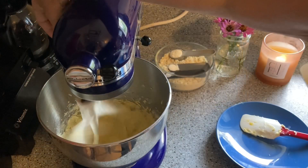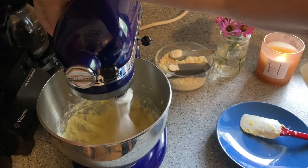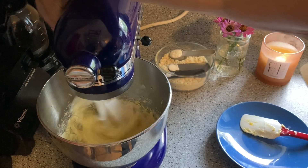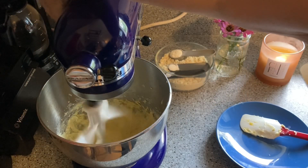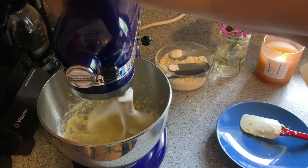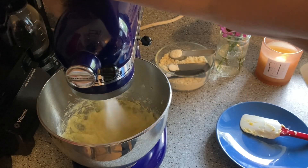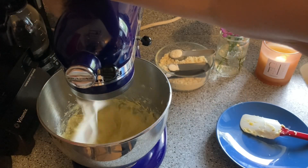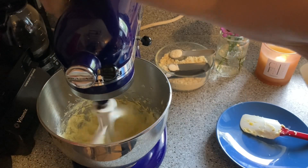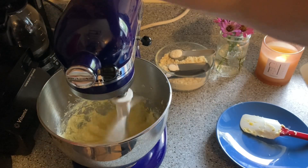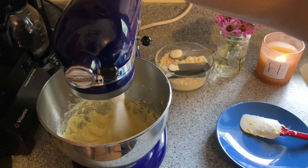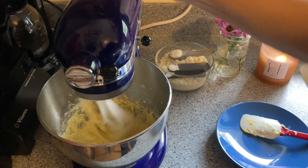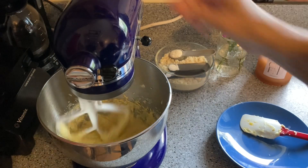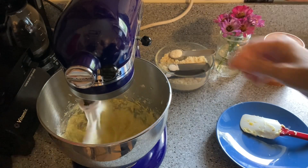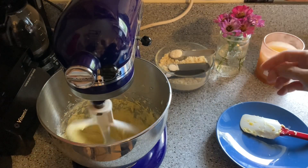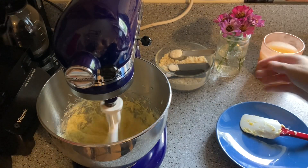Beat well.